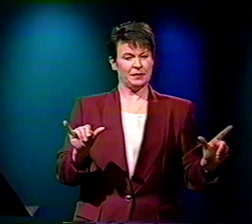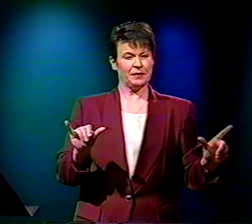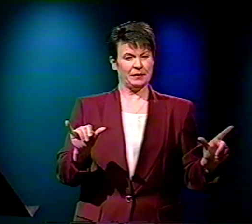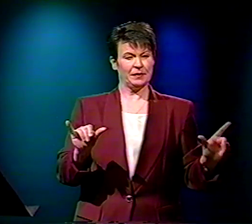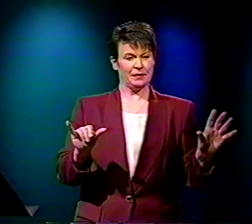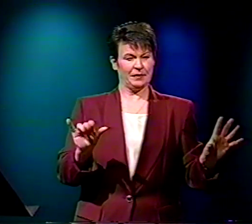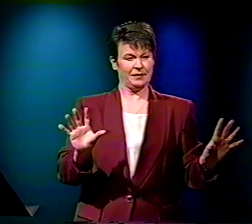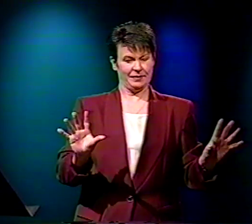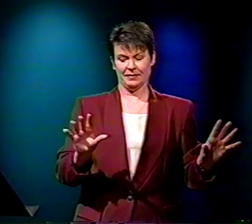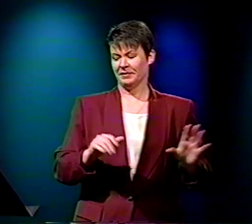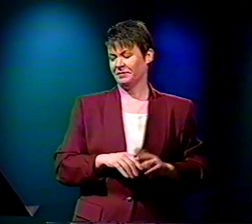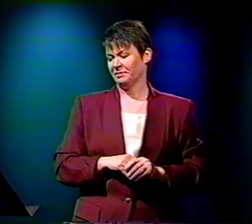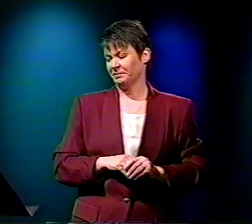their language of ASL too.